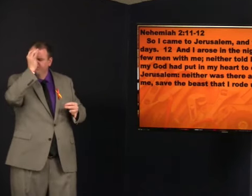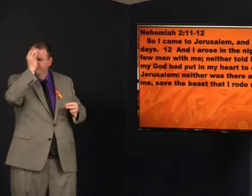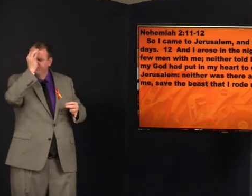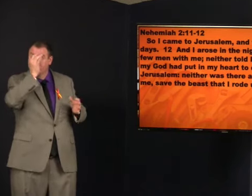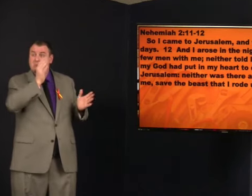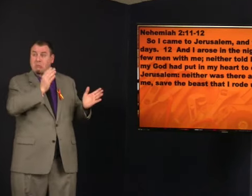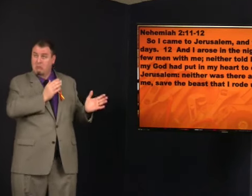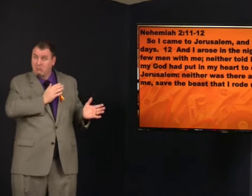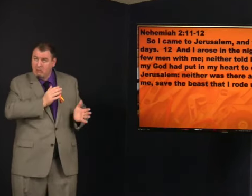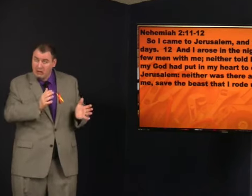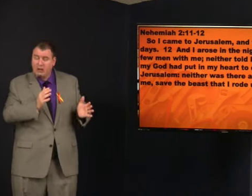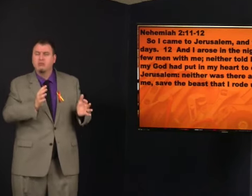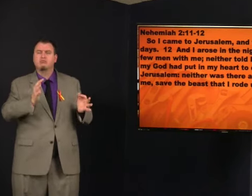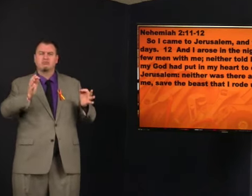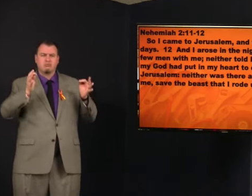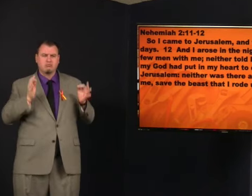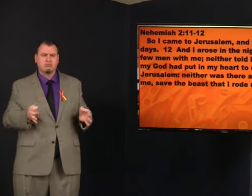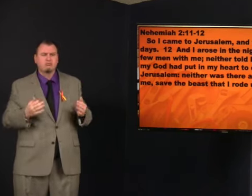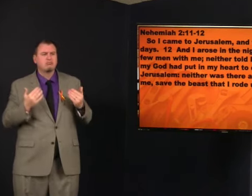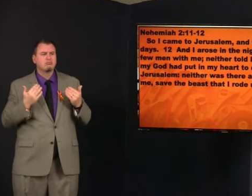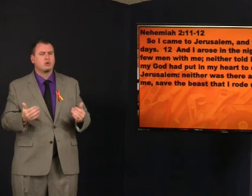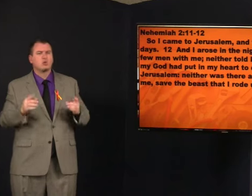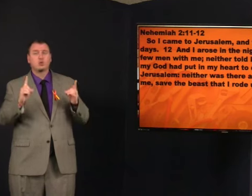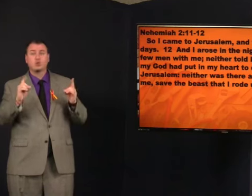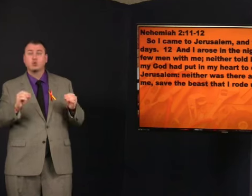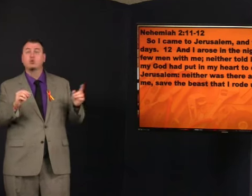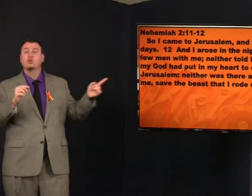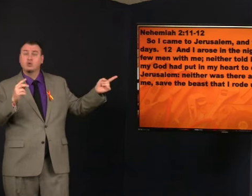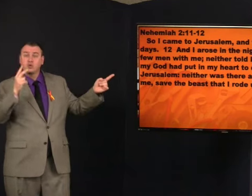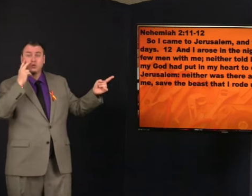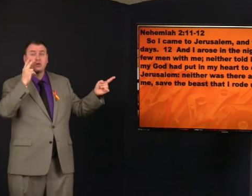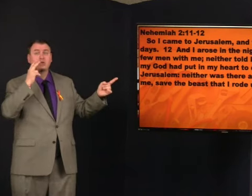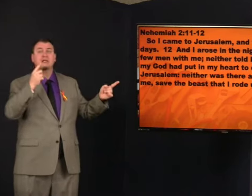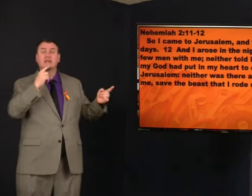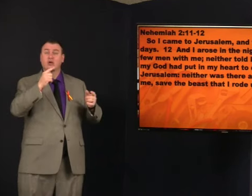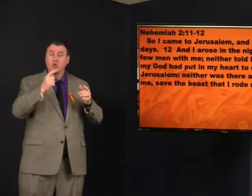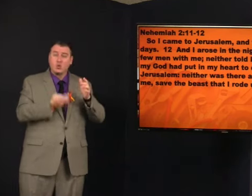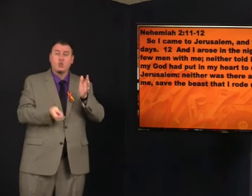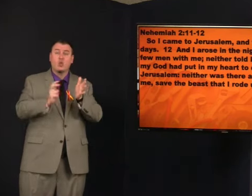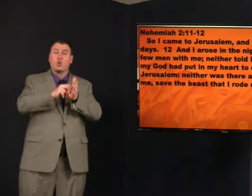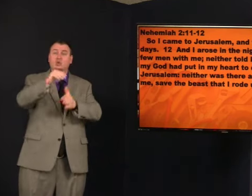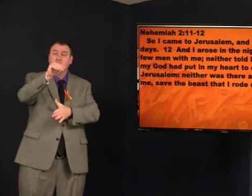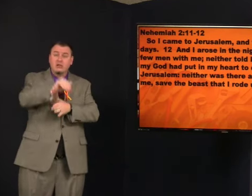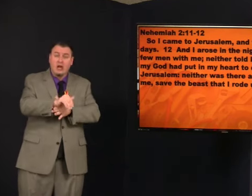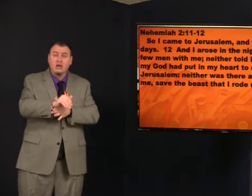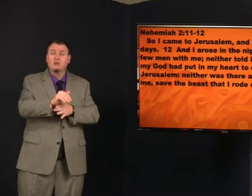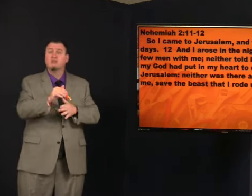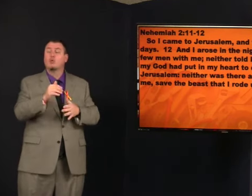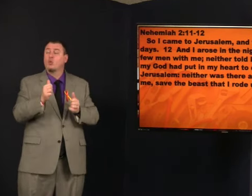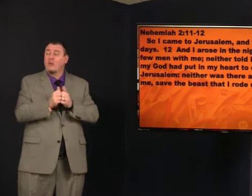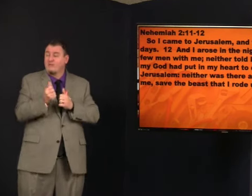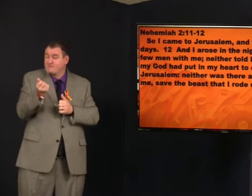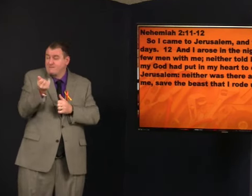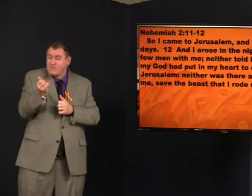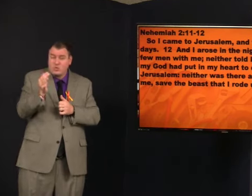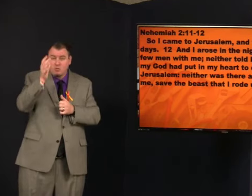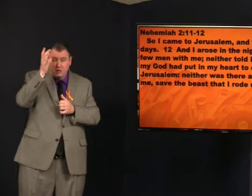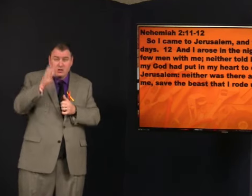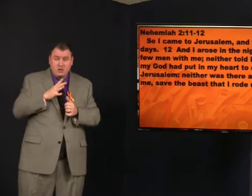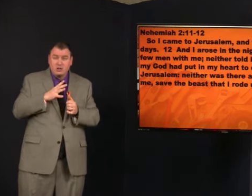looked around at the land and came up with a plan, and he went to work. He says, "And I arose in the